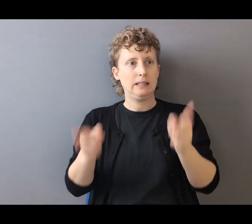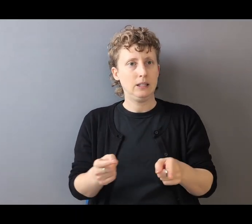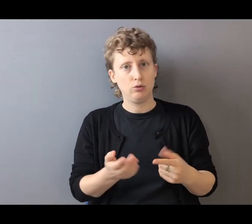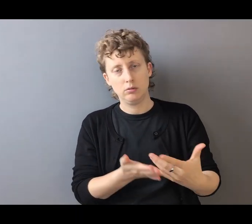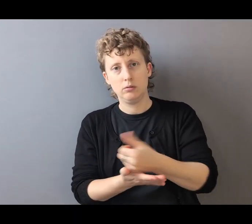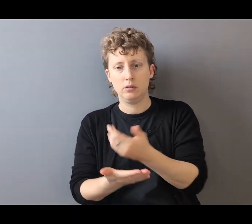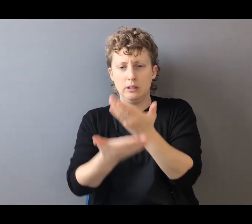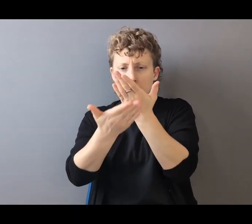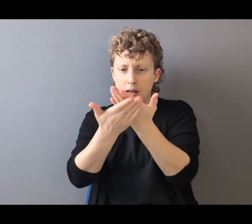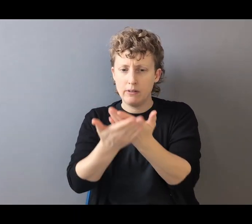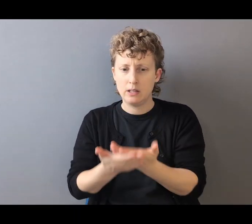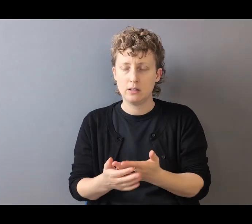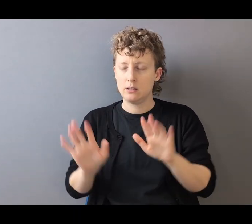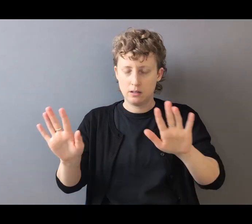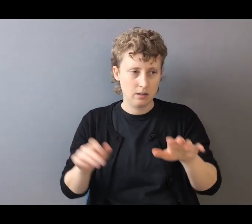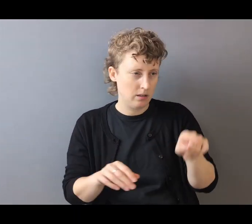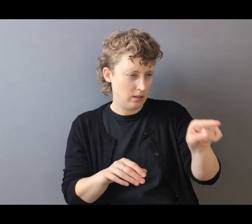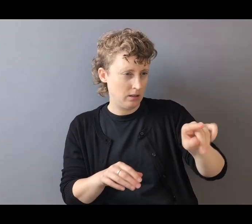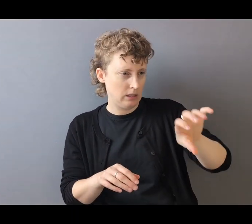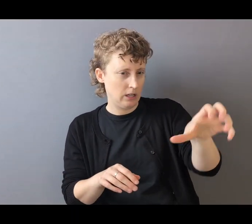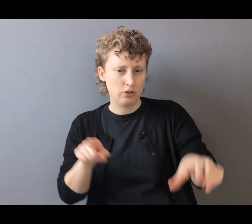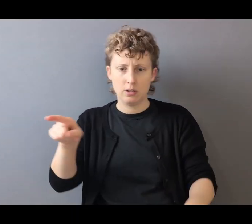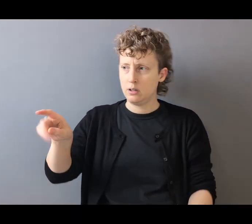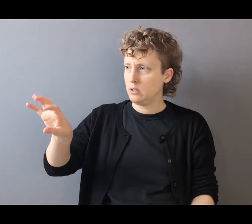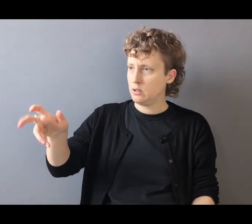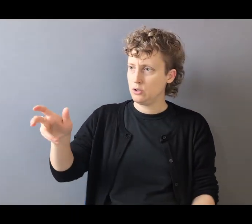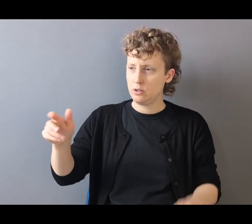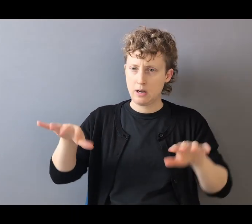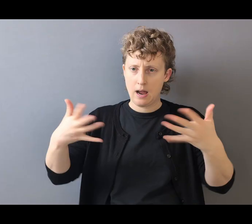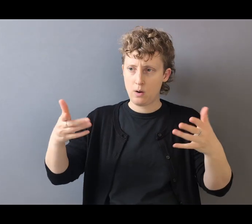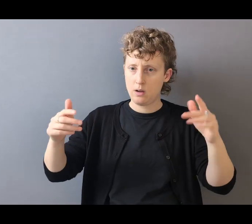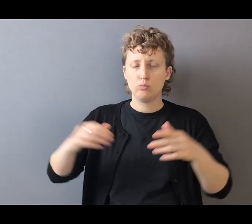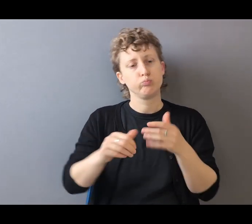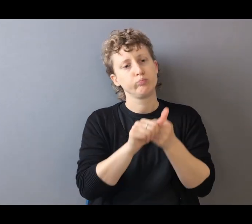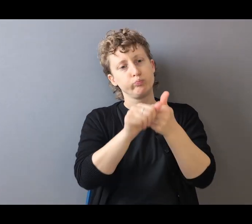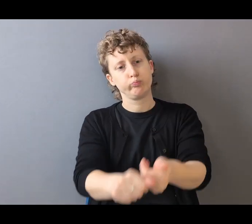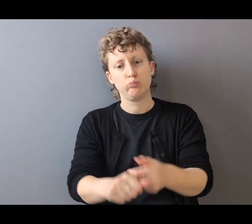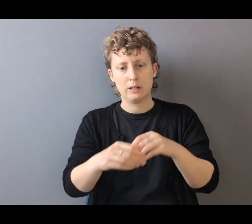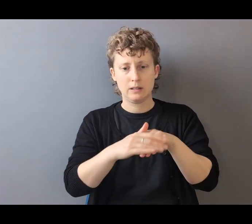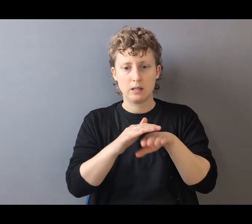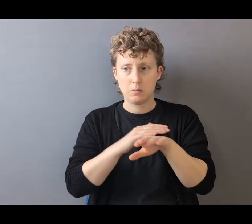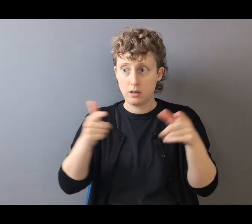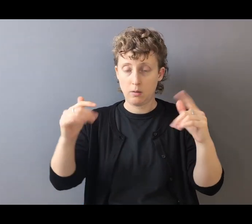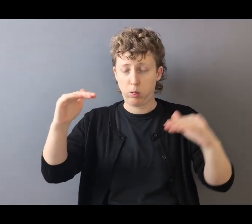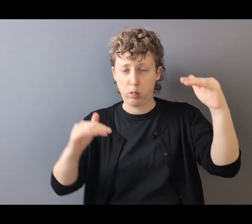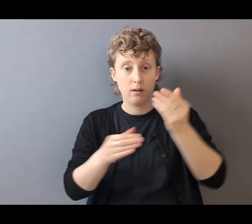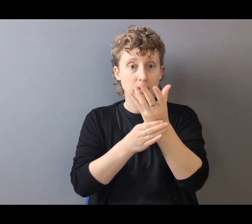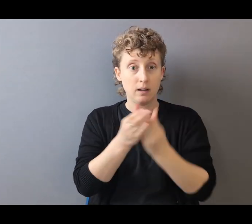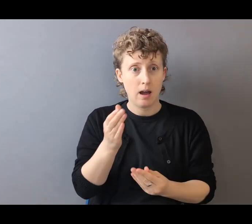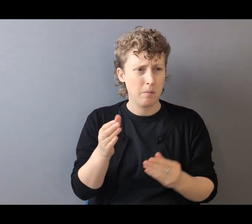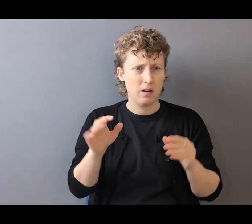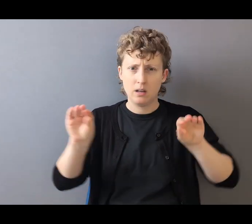specific sector in a specific country complying with the Accessibility Act? Are there any gaps? Is there any learnings and recommendations? I mean, this can